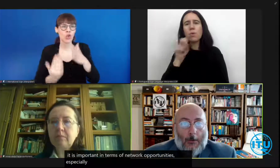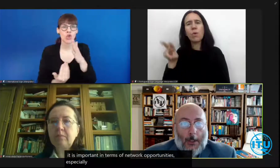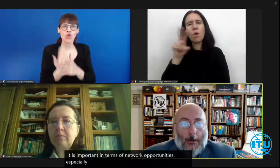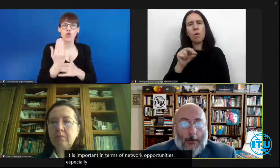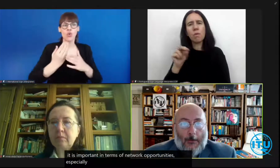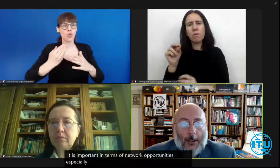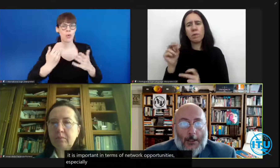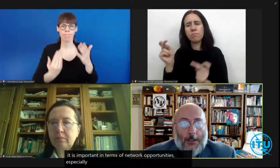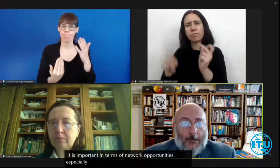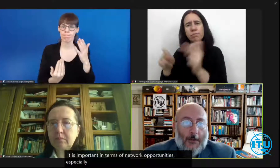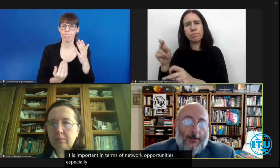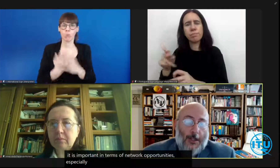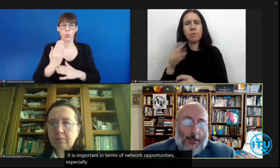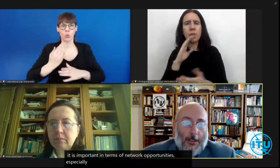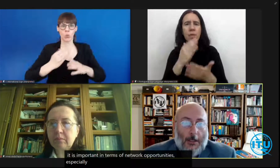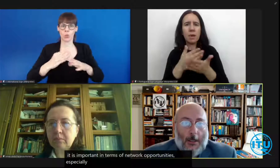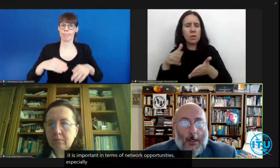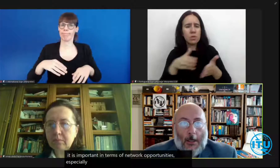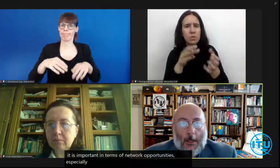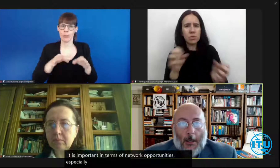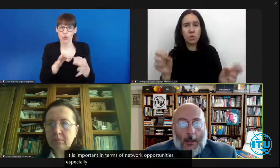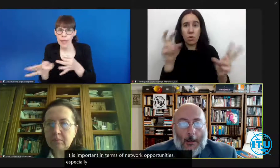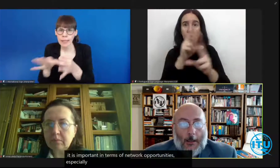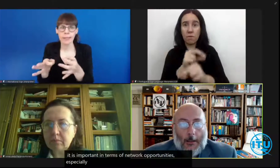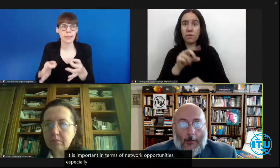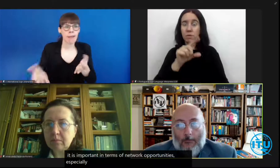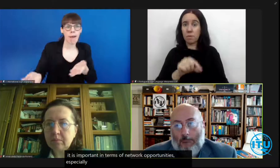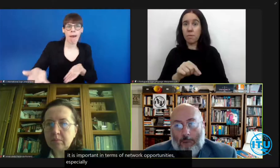developing new strategies, exchanging